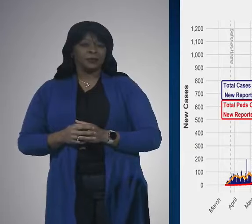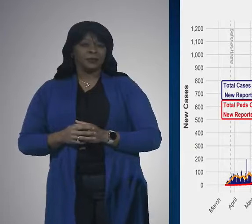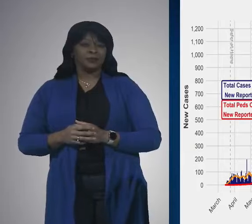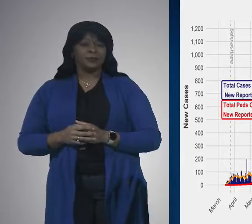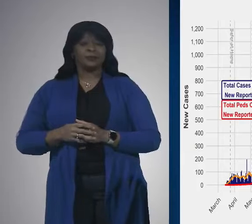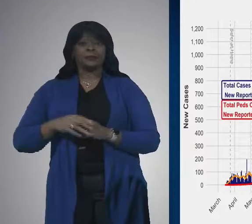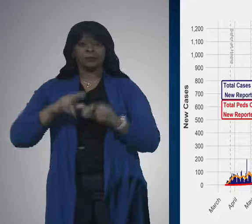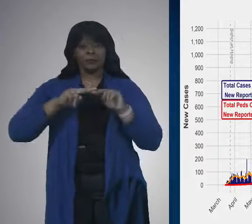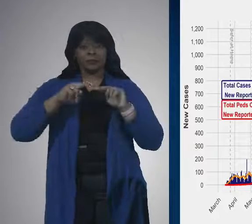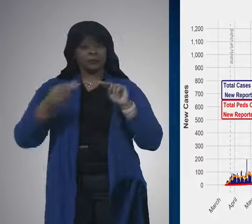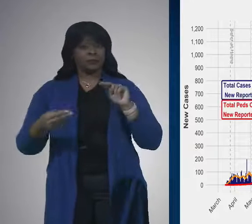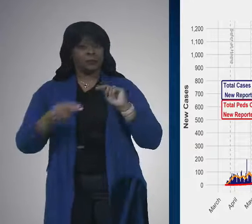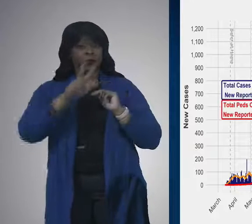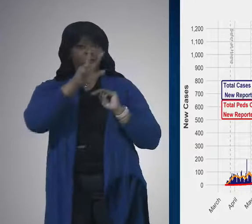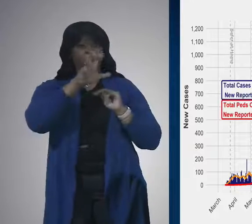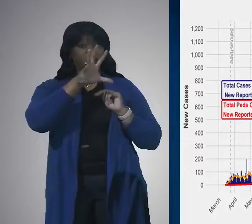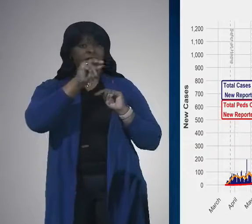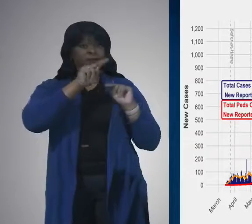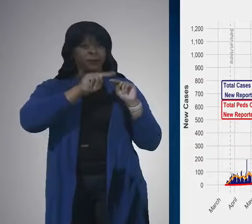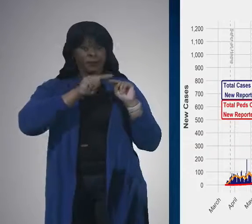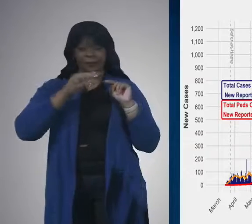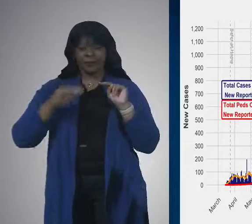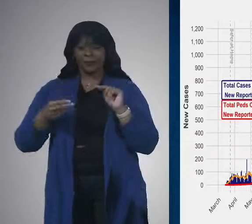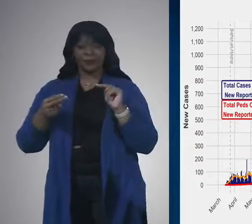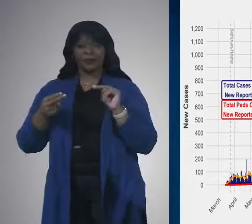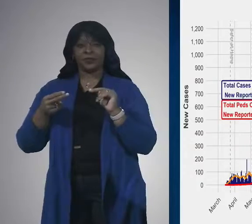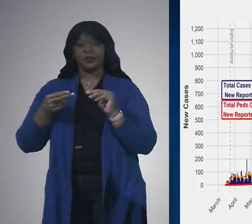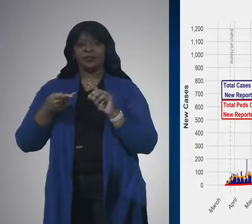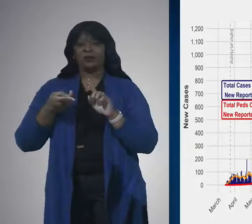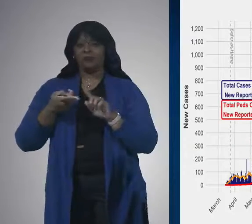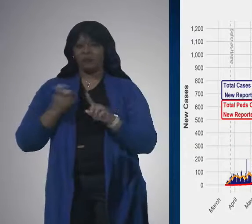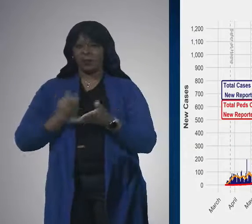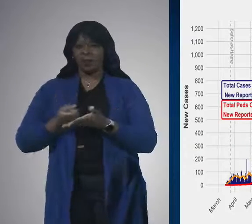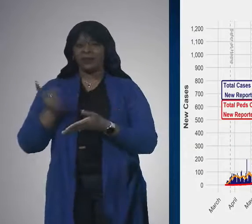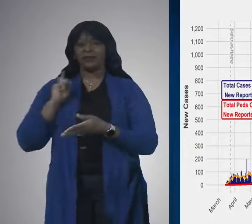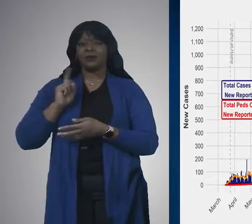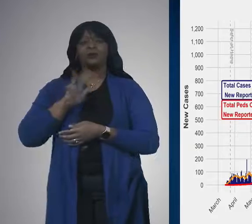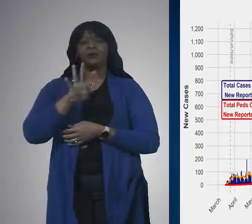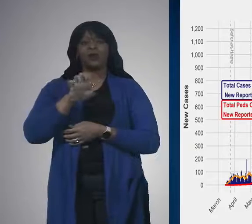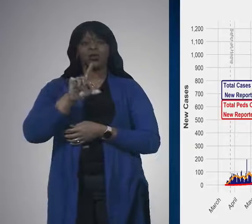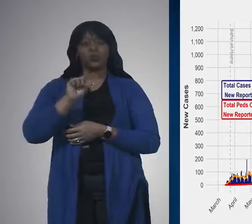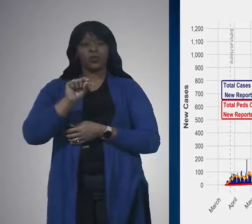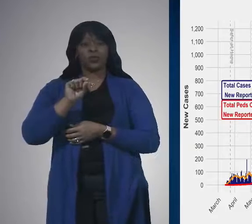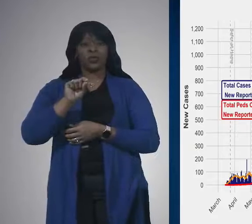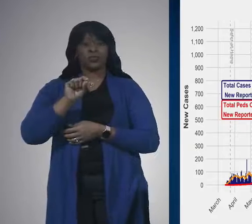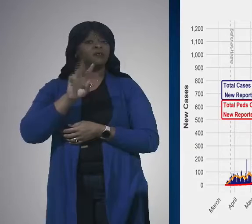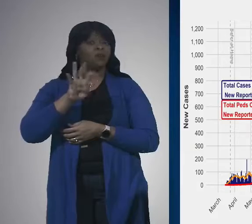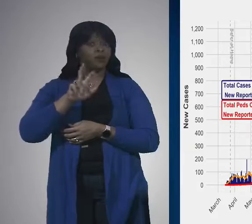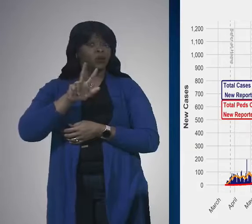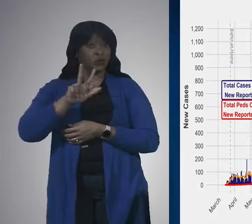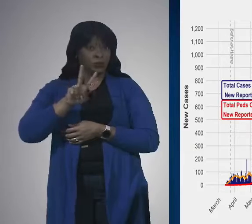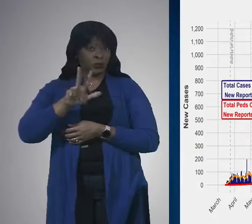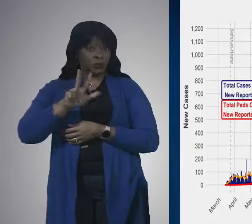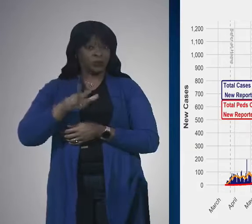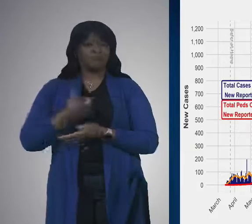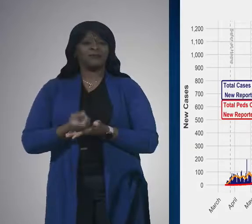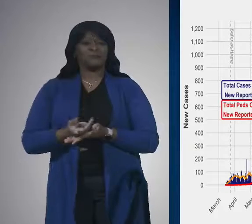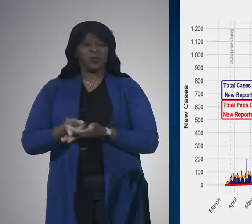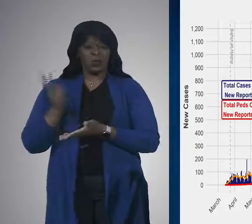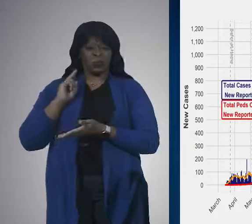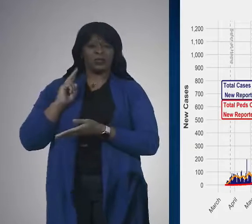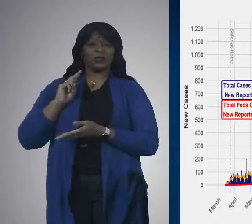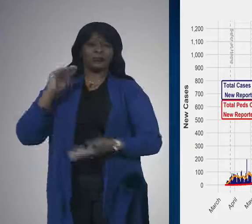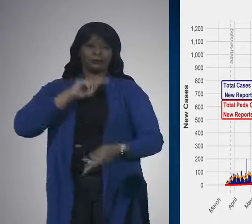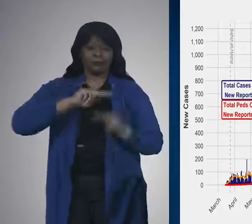This is down from 350 this time last week and 423 2 weeks ago.